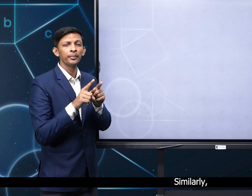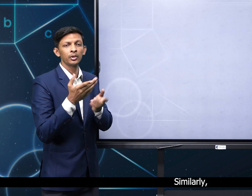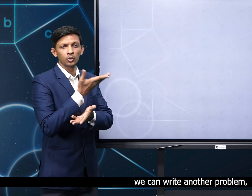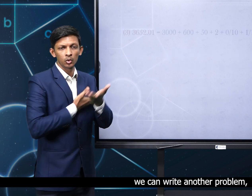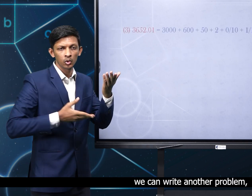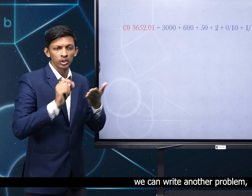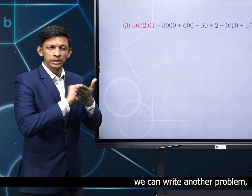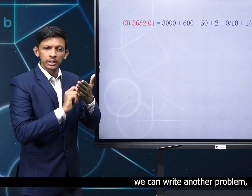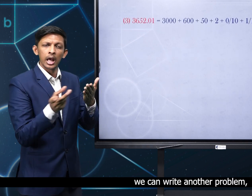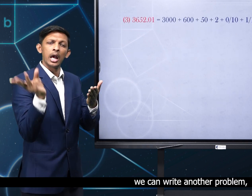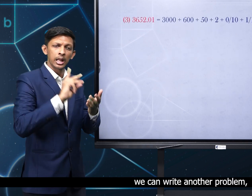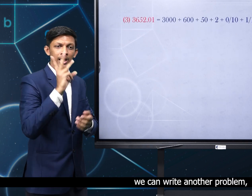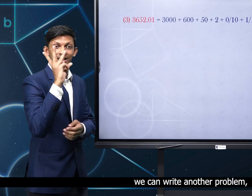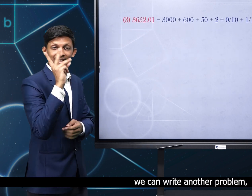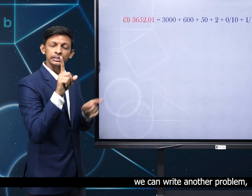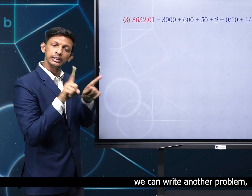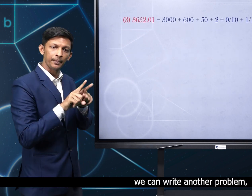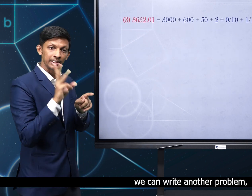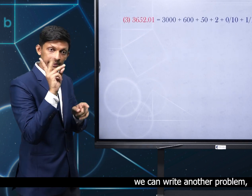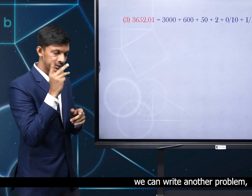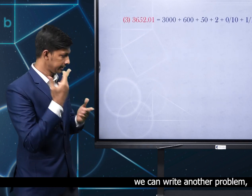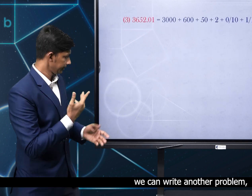Similarly, we can write another problem